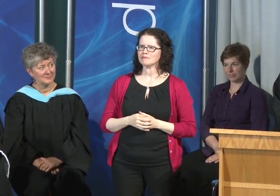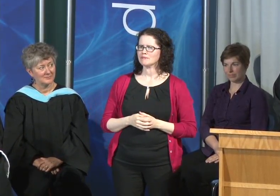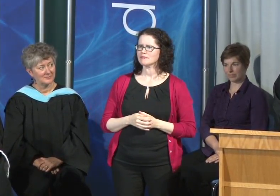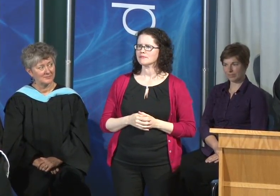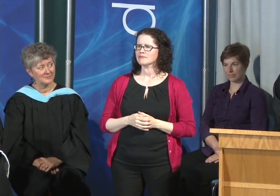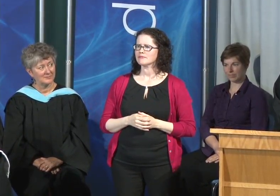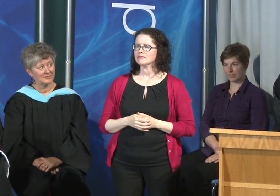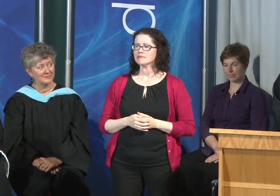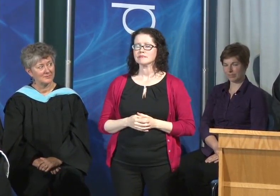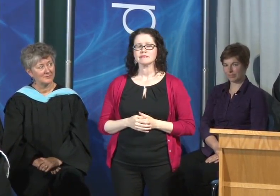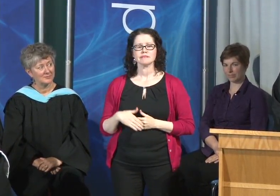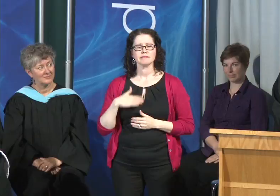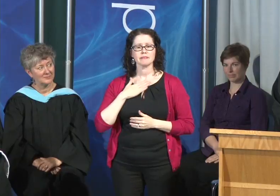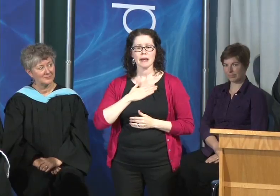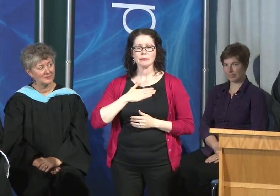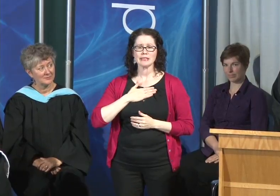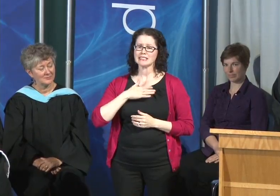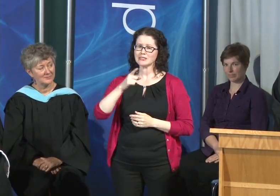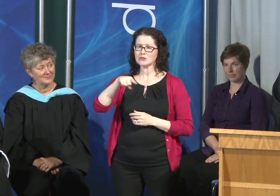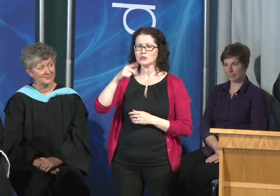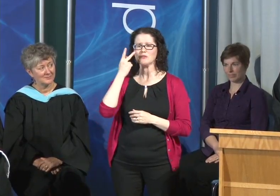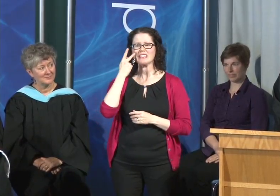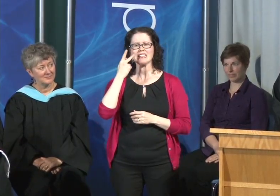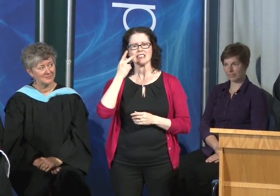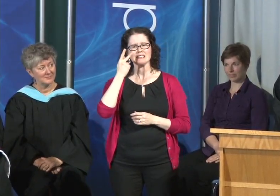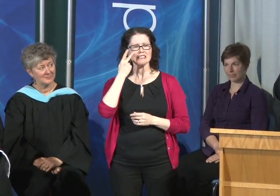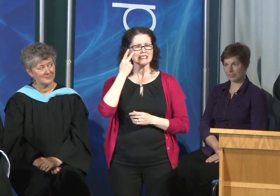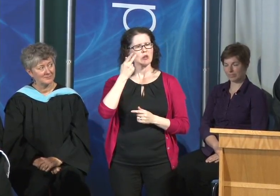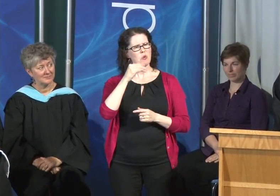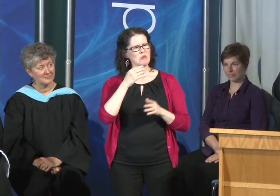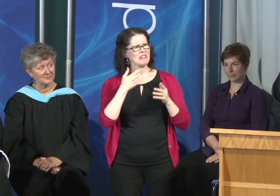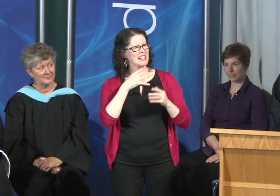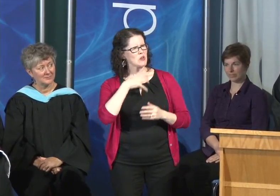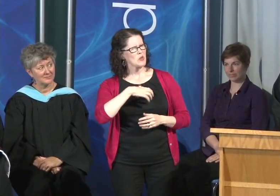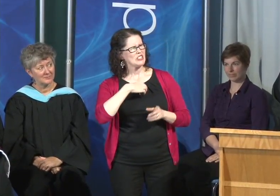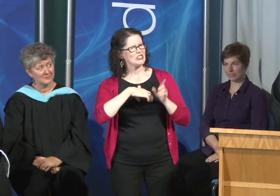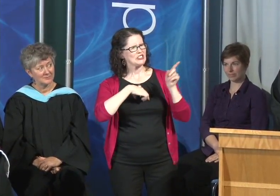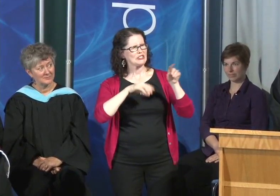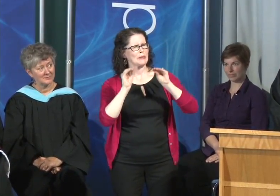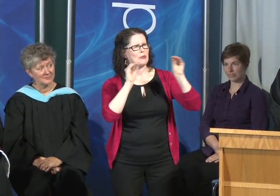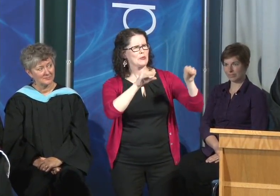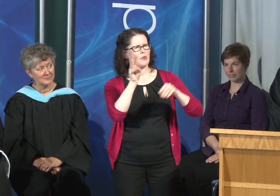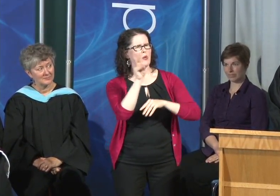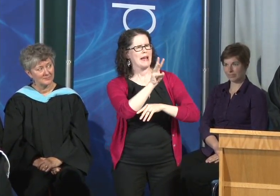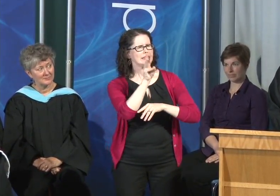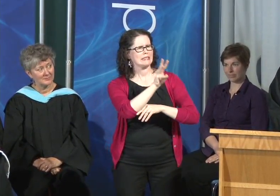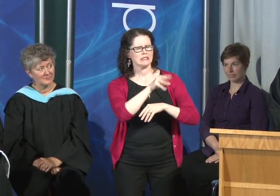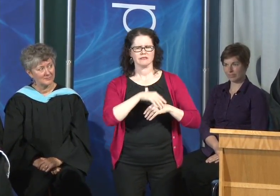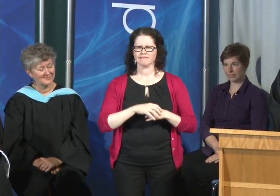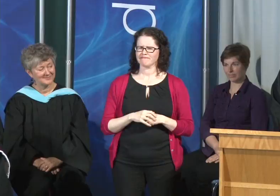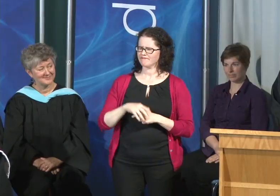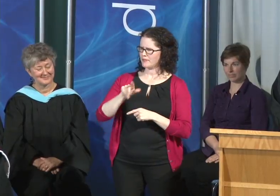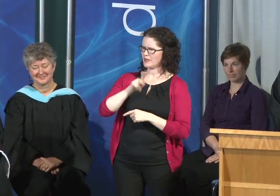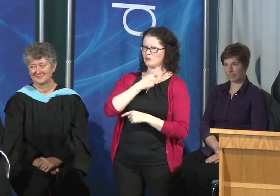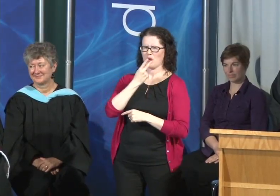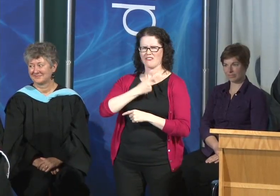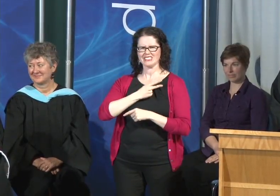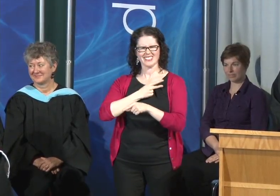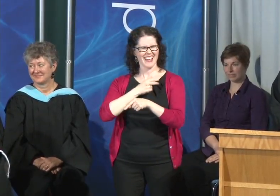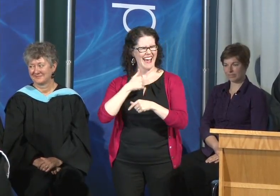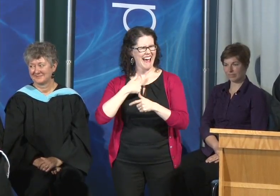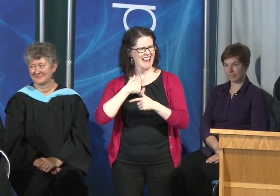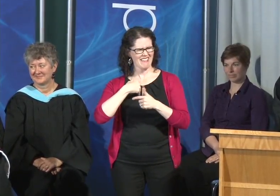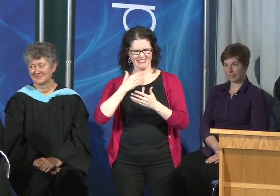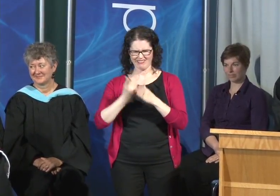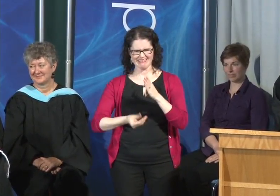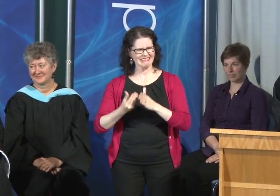Please stop thinking things will be better somewhere else. Stop viewing this place as the have-not province.